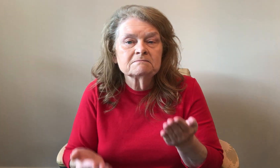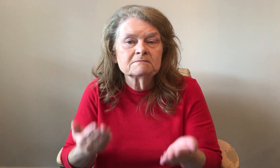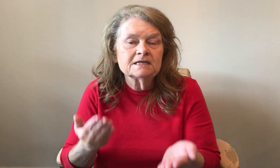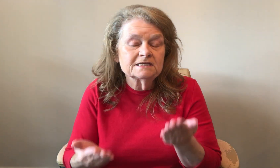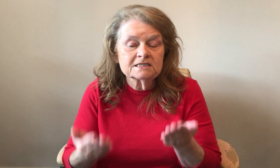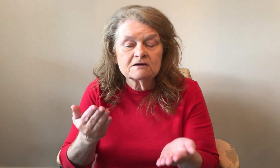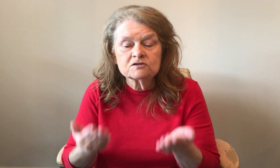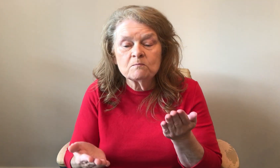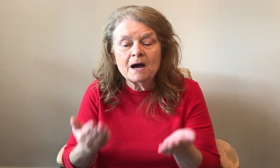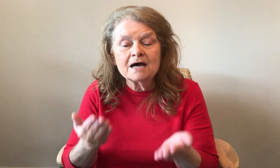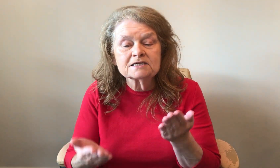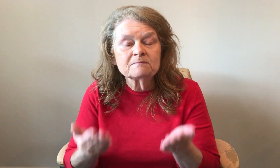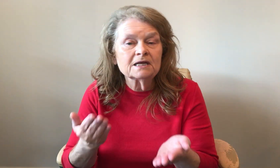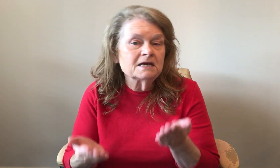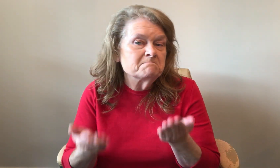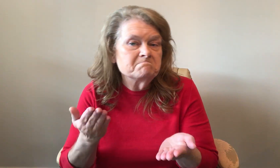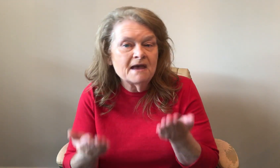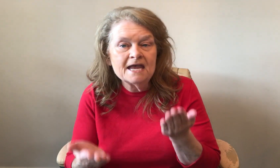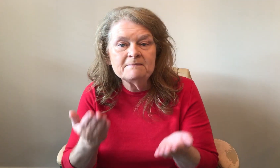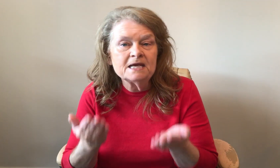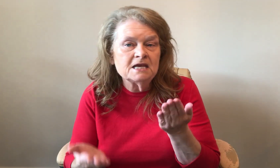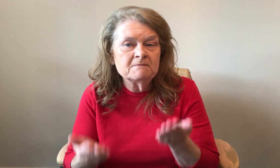and this is also possibly, maybe,